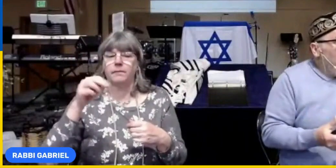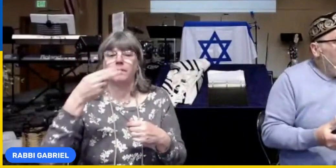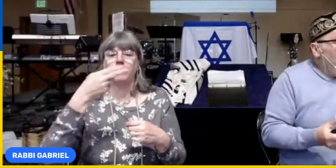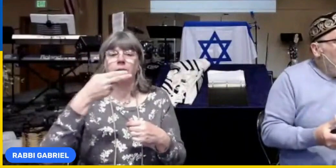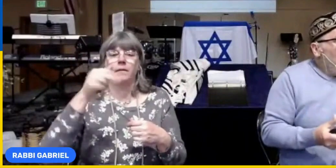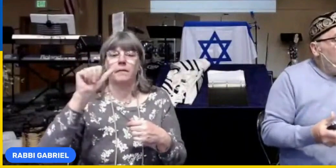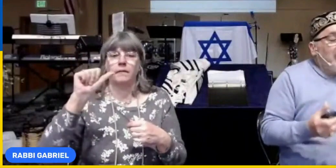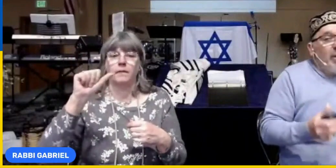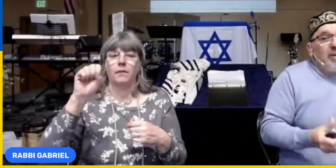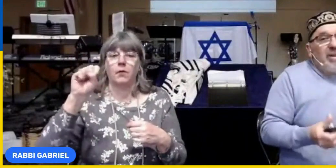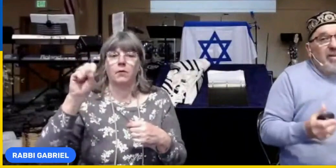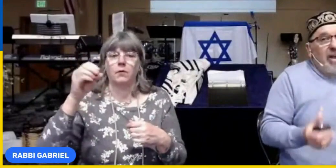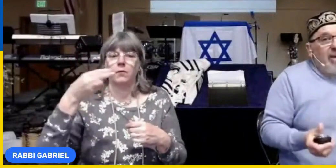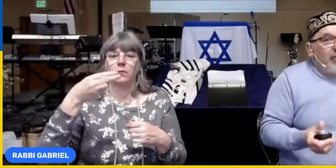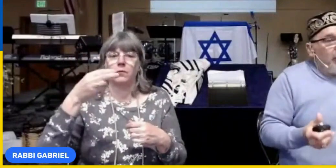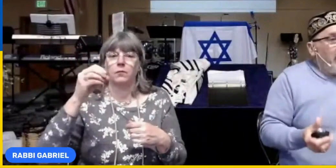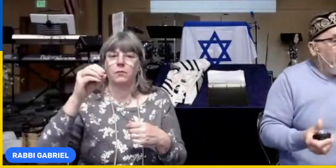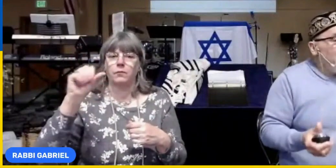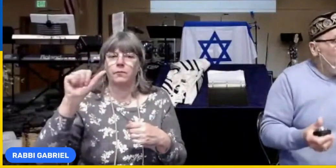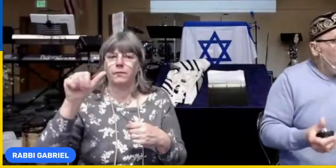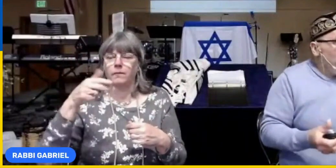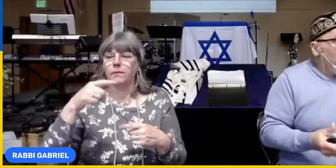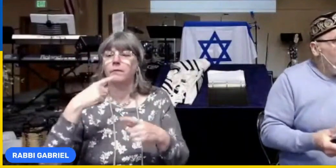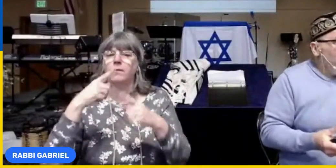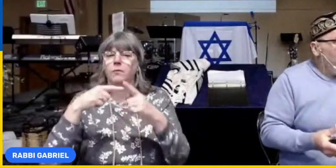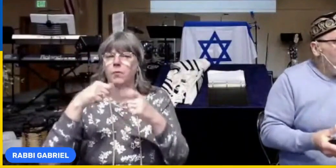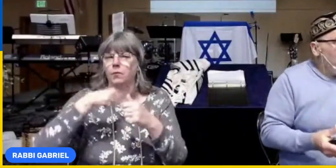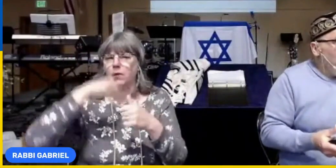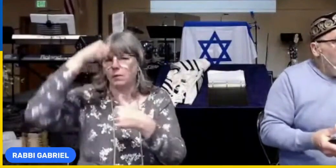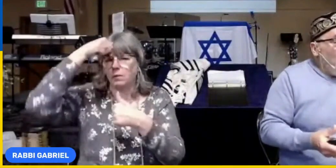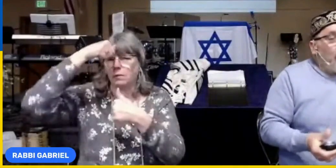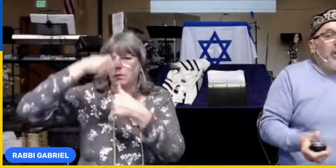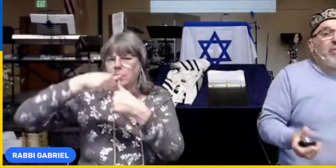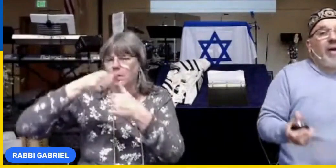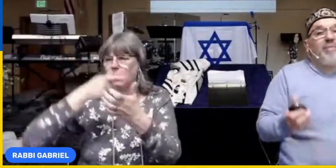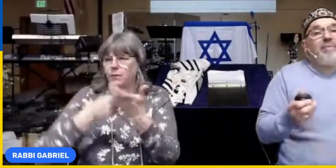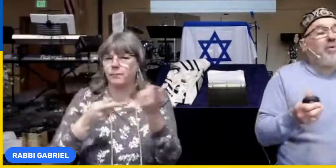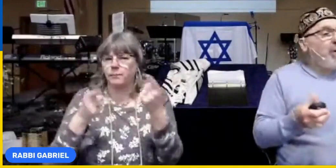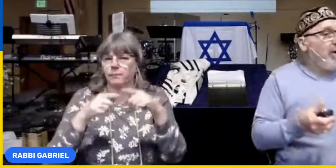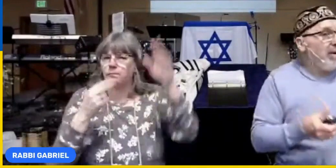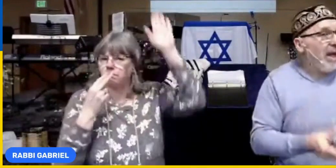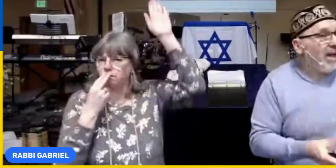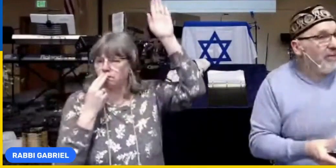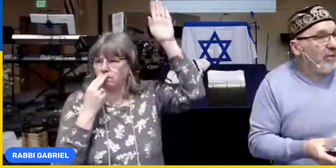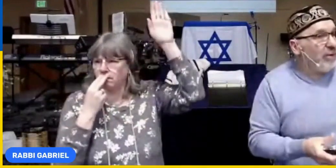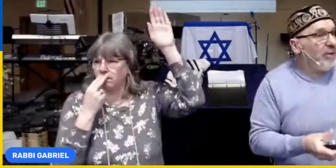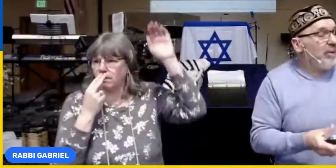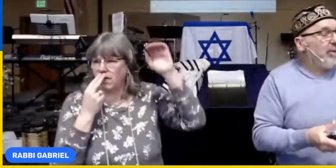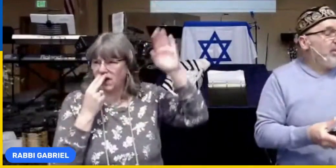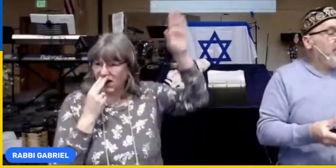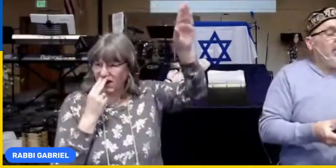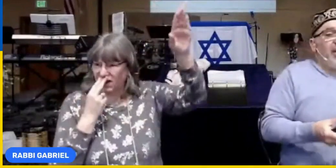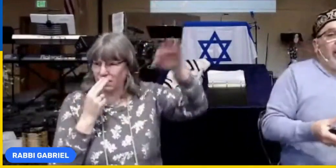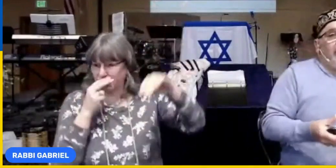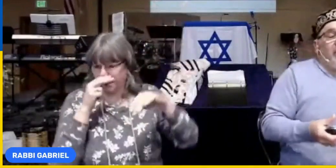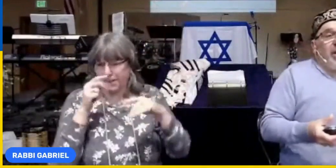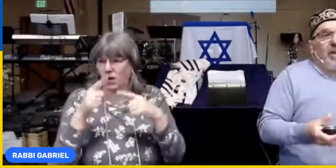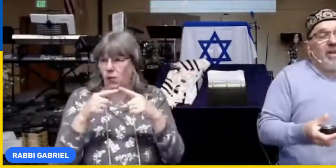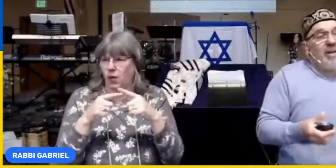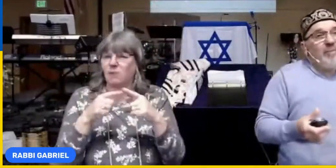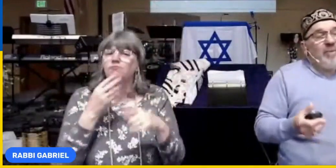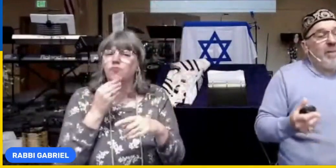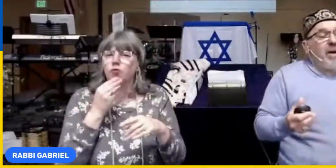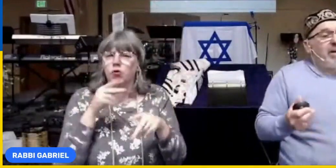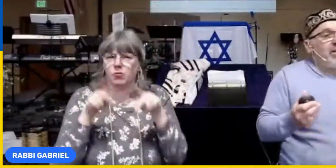remember it. Once nobody's alive, all we have is circumstantial evidence. Already while people were alive, you know, like